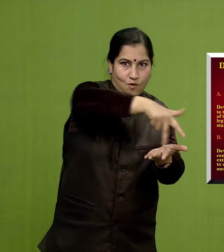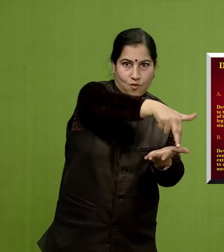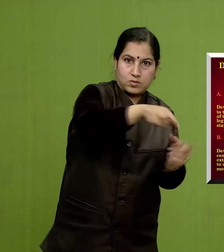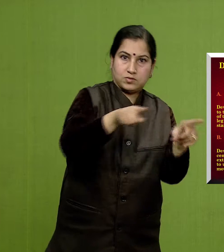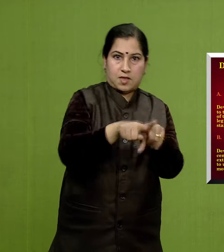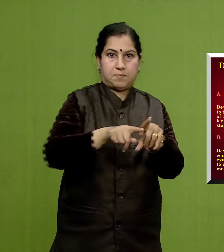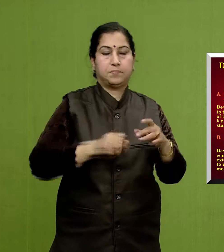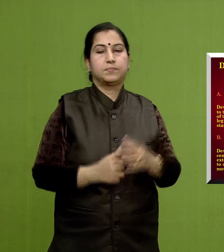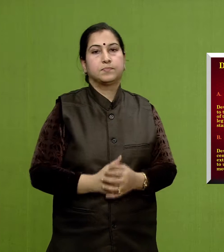walk.